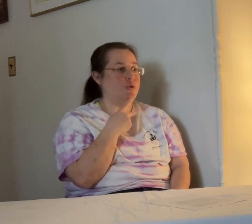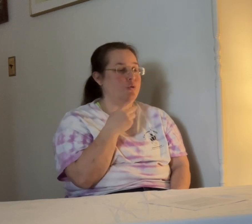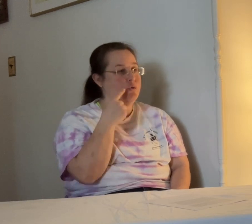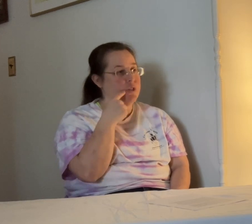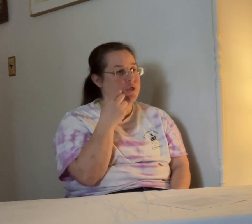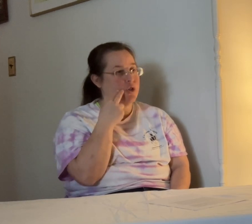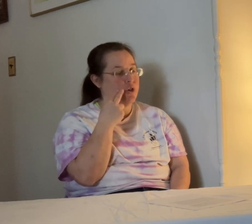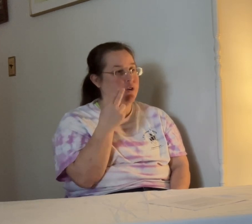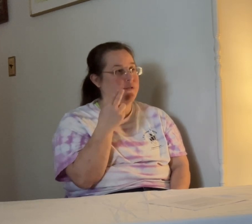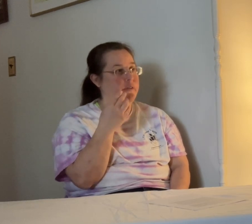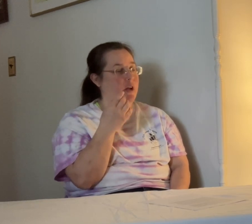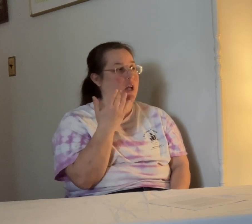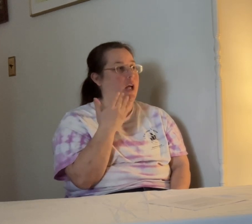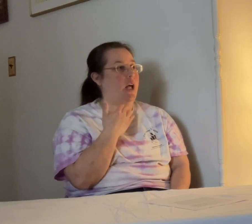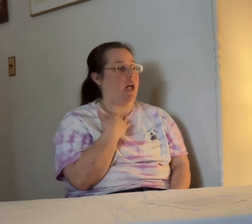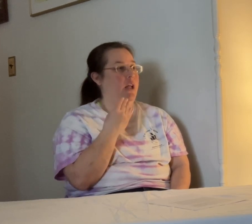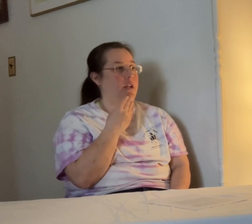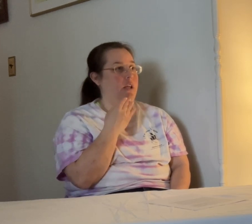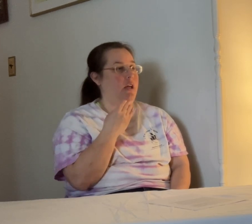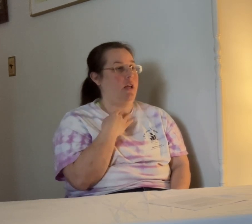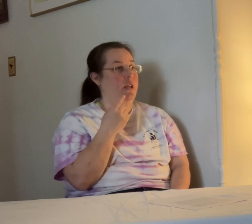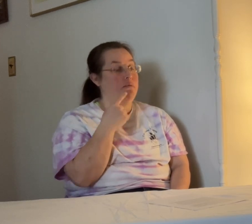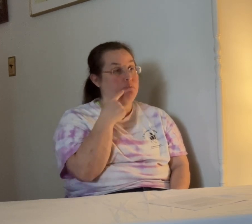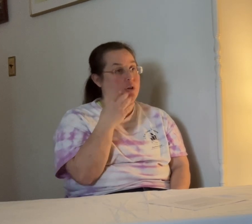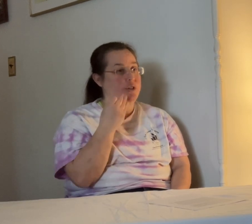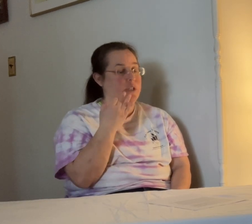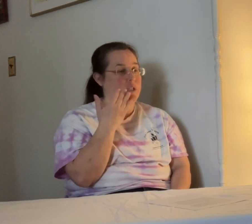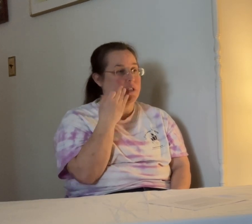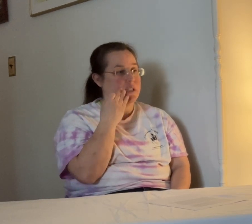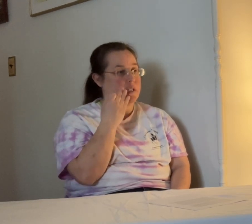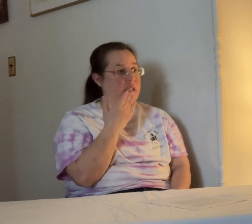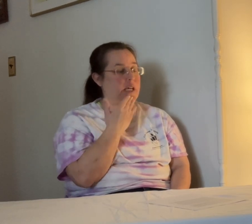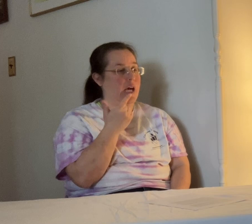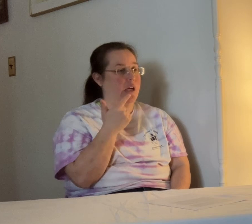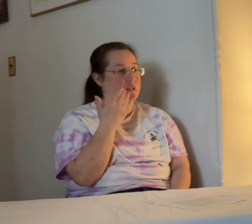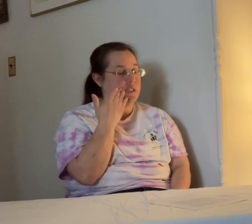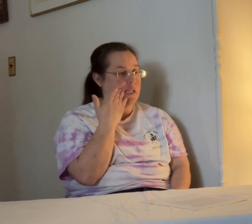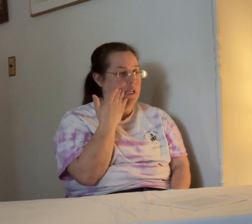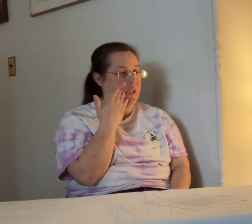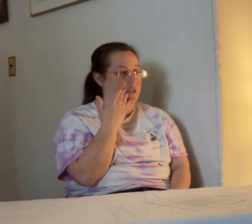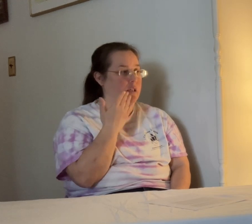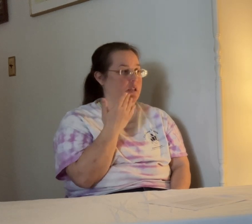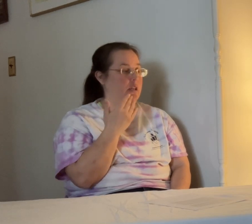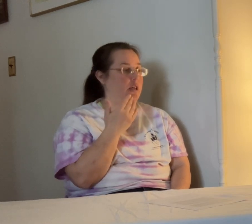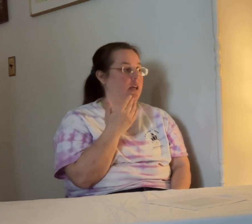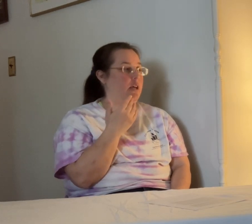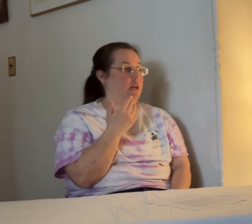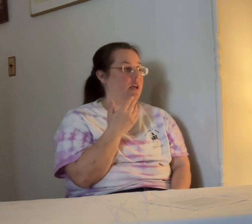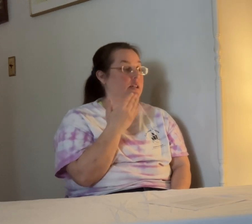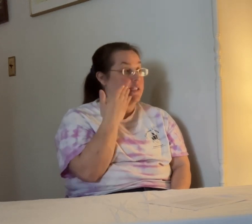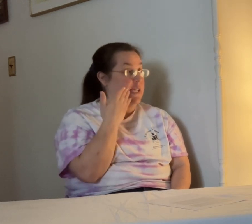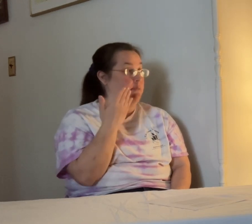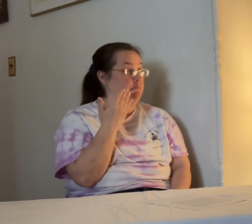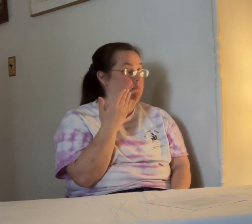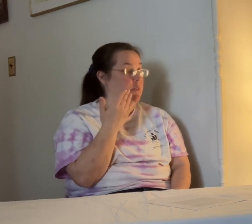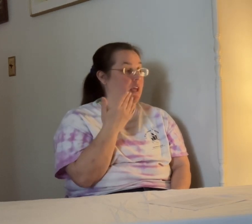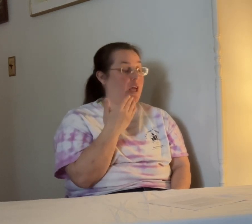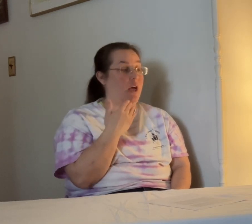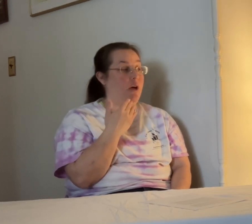you deserve an in-person CLT team.